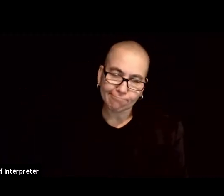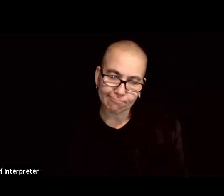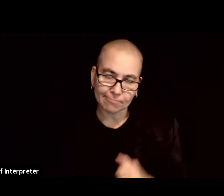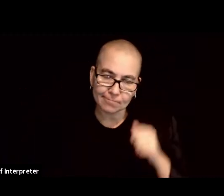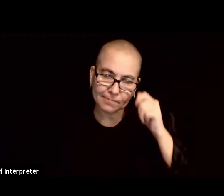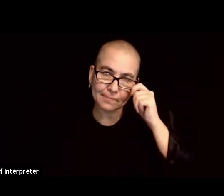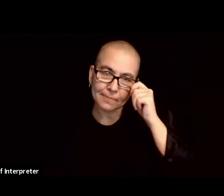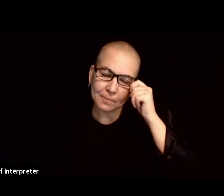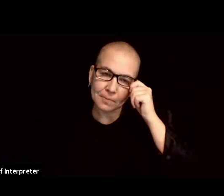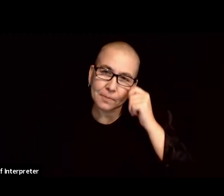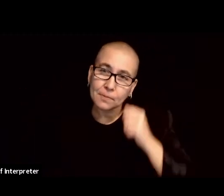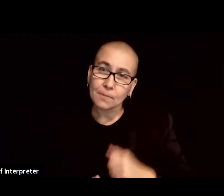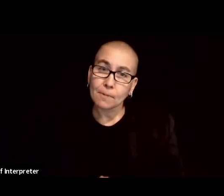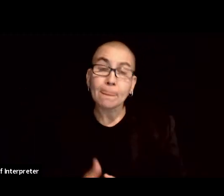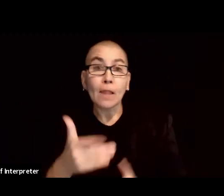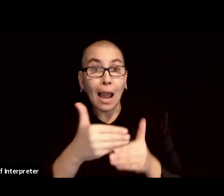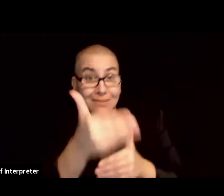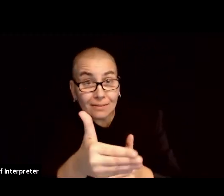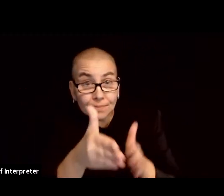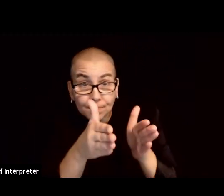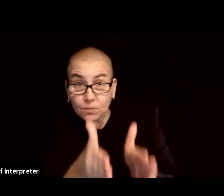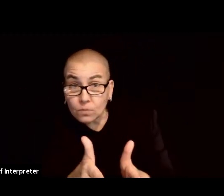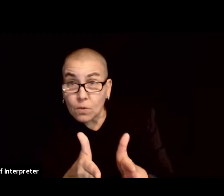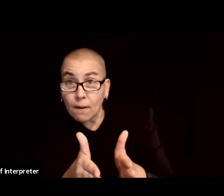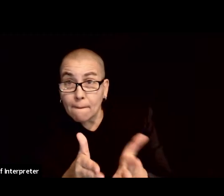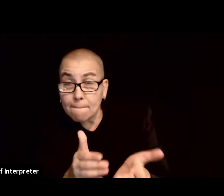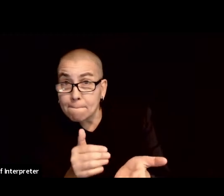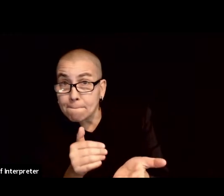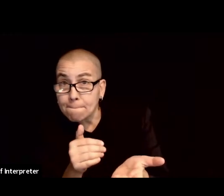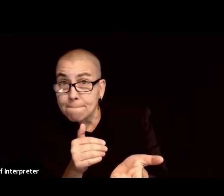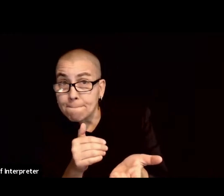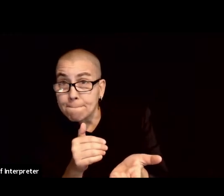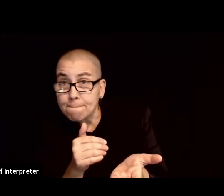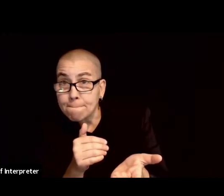Your next question, line of Chris Megan with Pioneer Press.